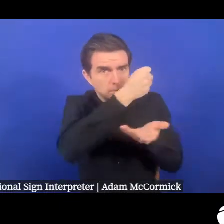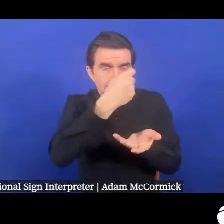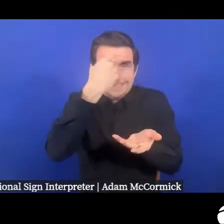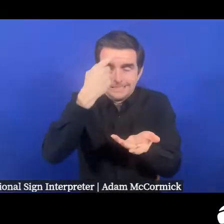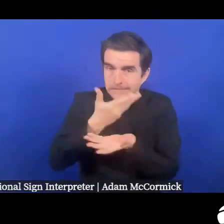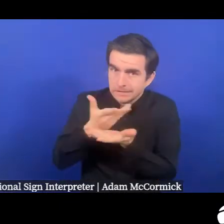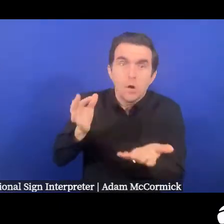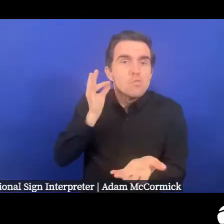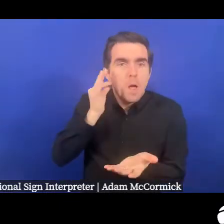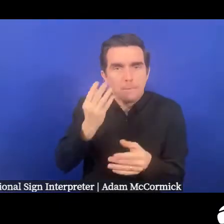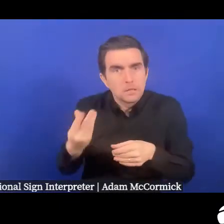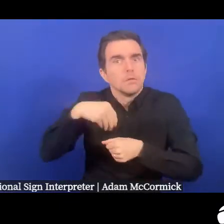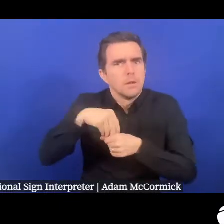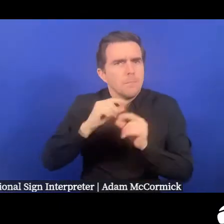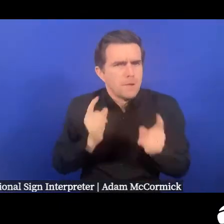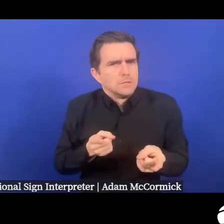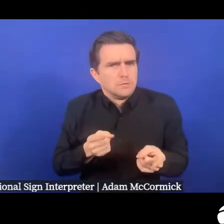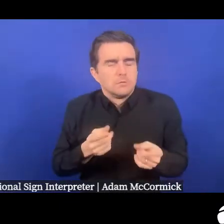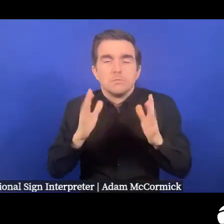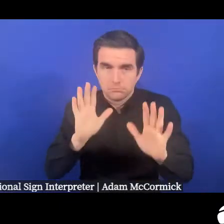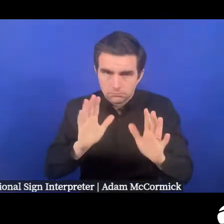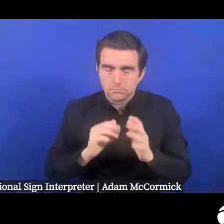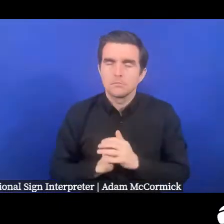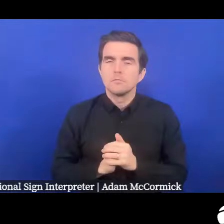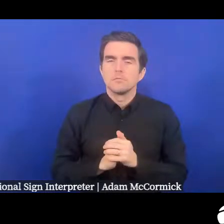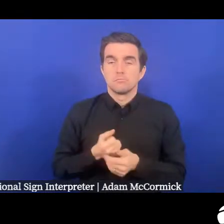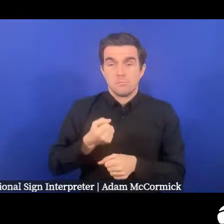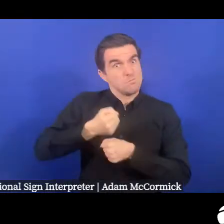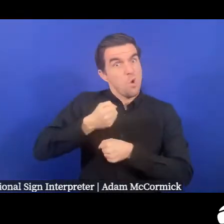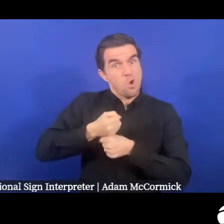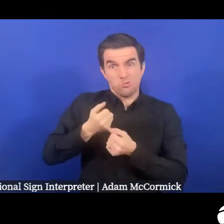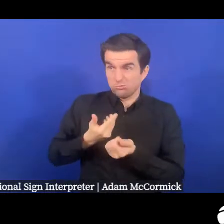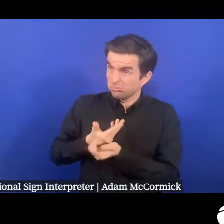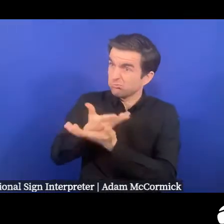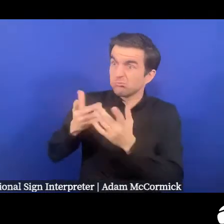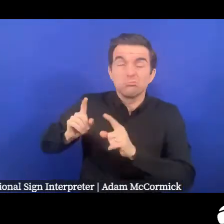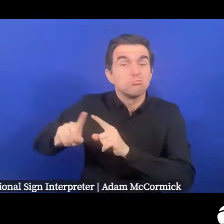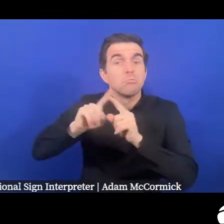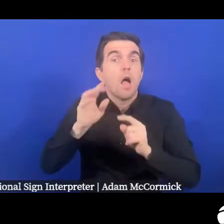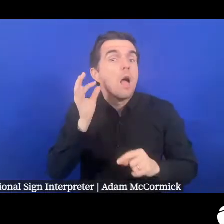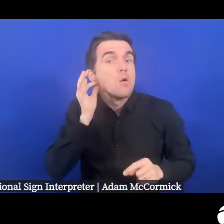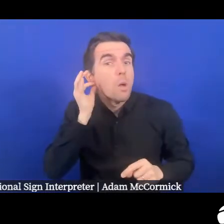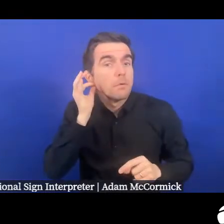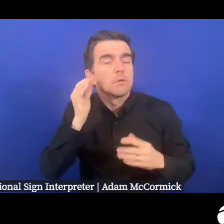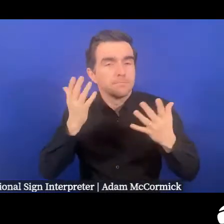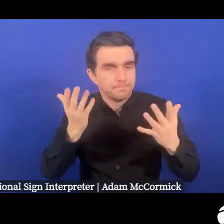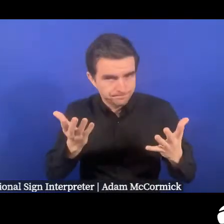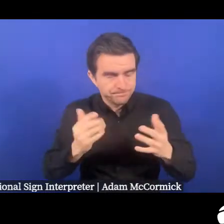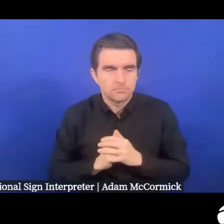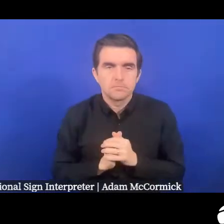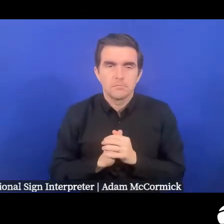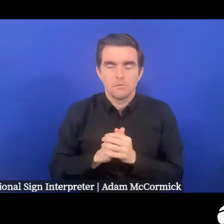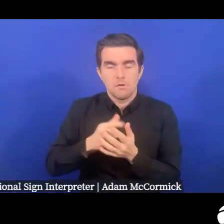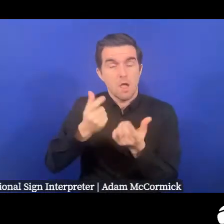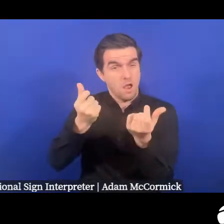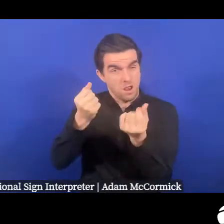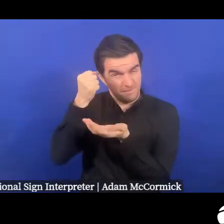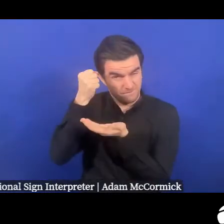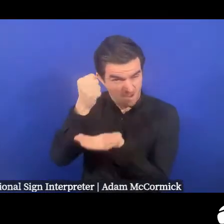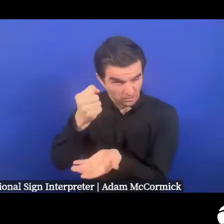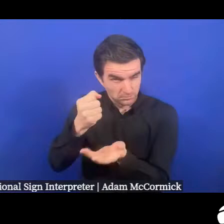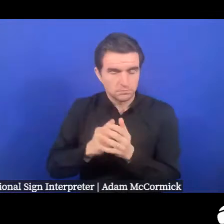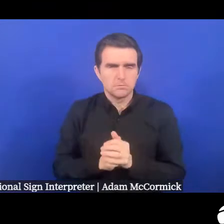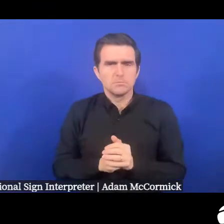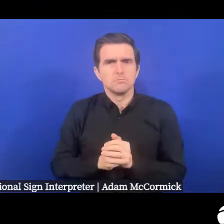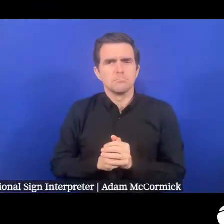say funding, to talk about funding. That's something everybody knows. But I think it was you, Lucy, who said, you